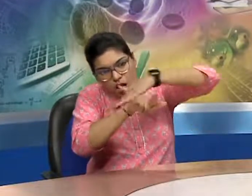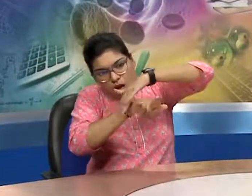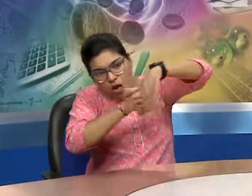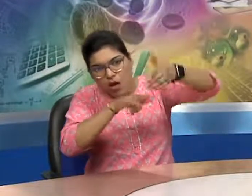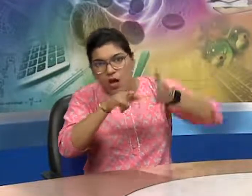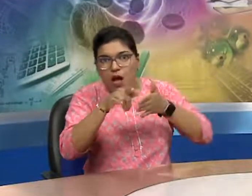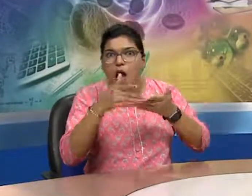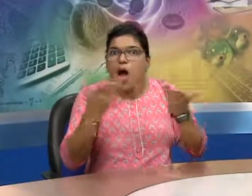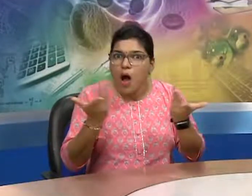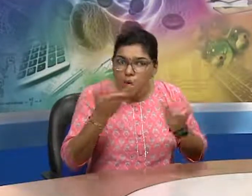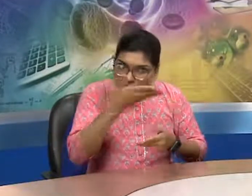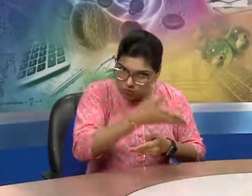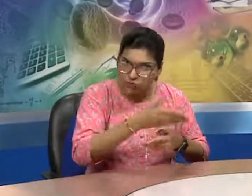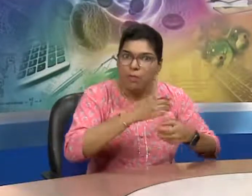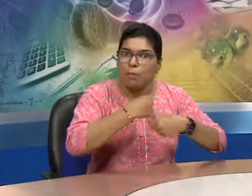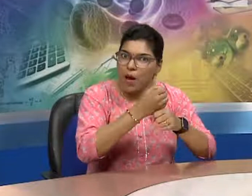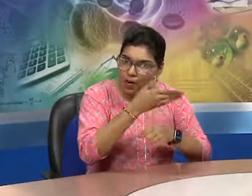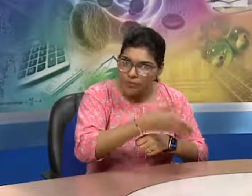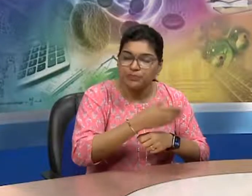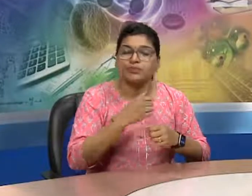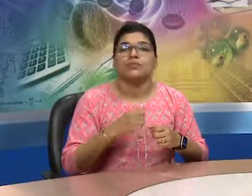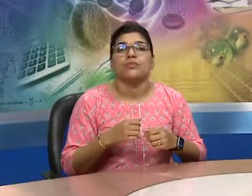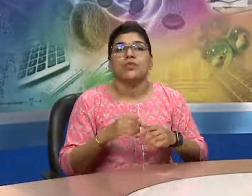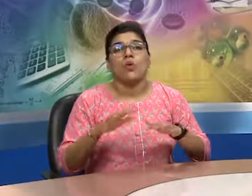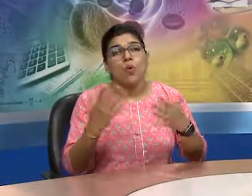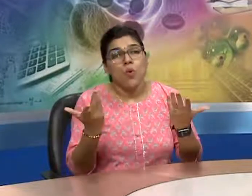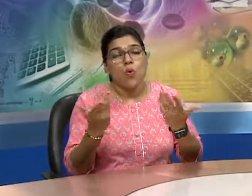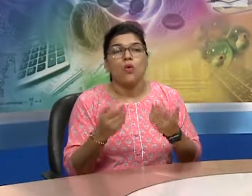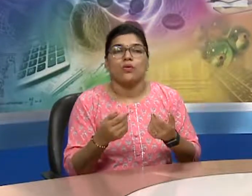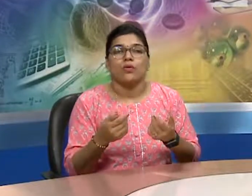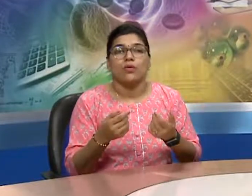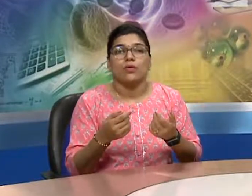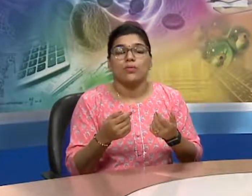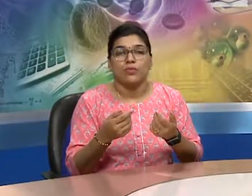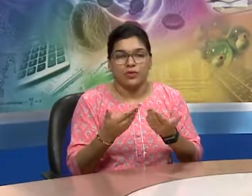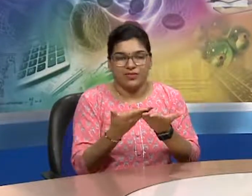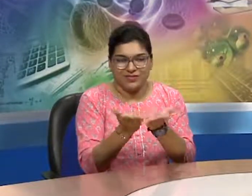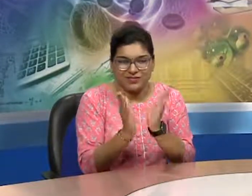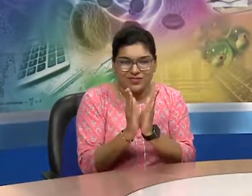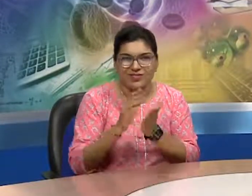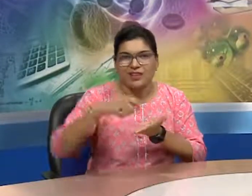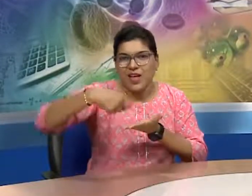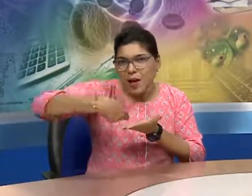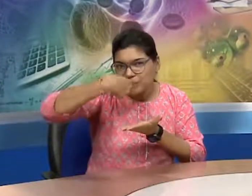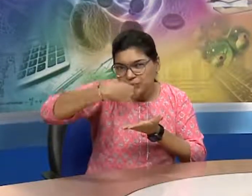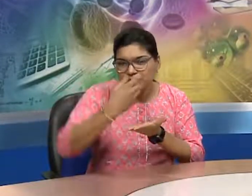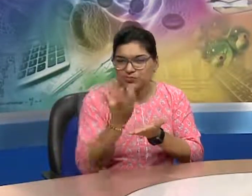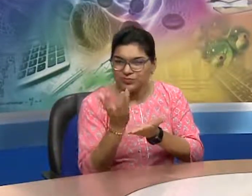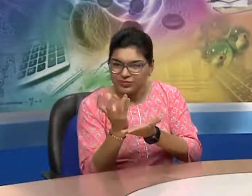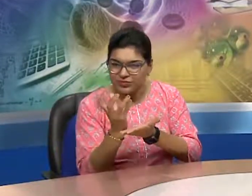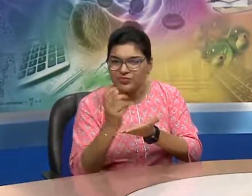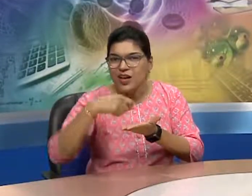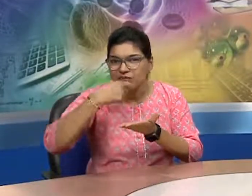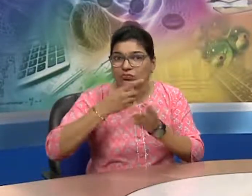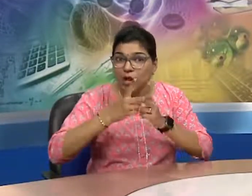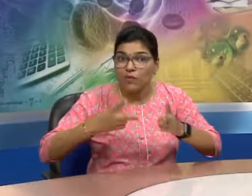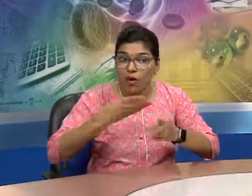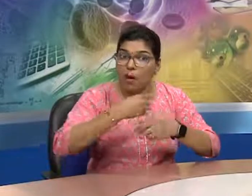of machinery or machines are made up of iron, and also there